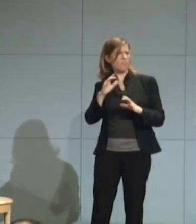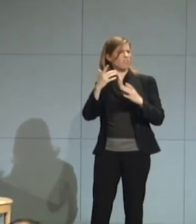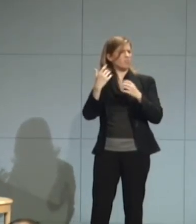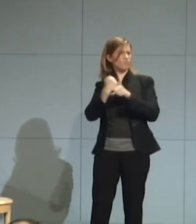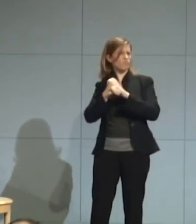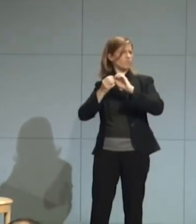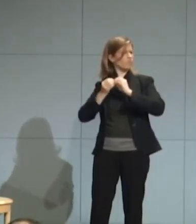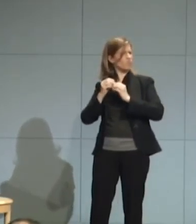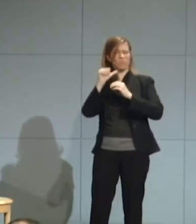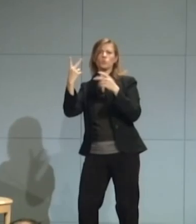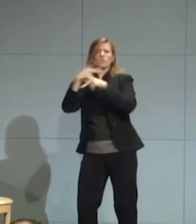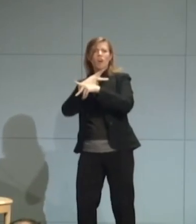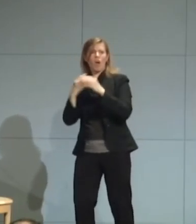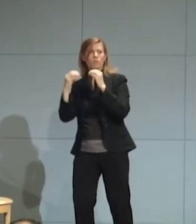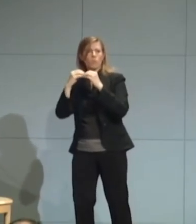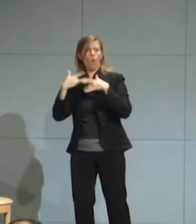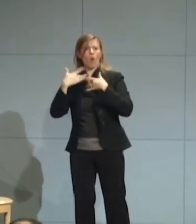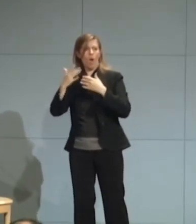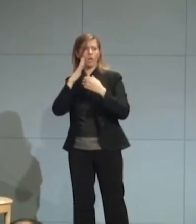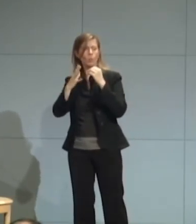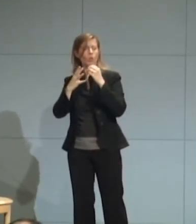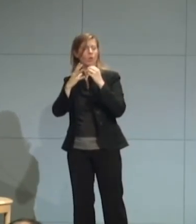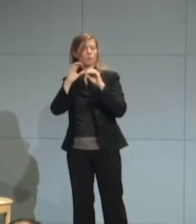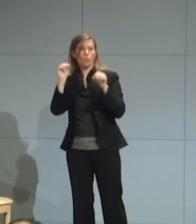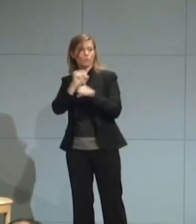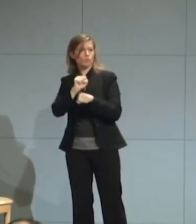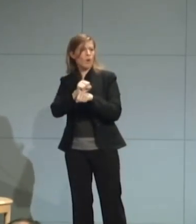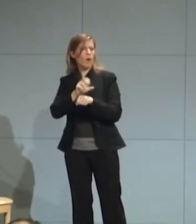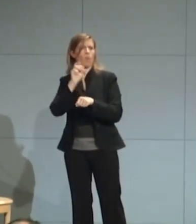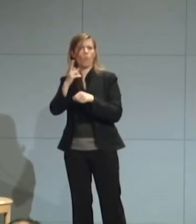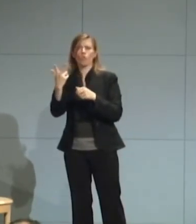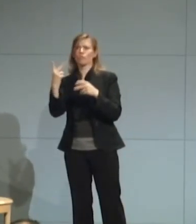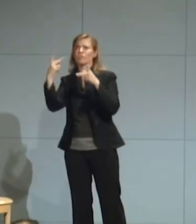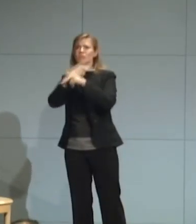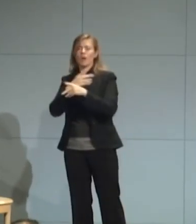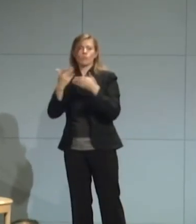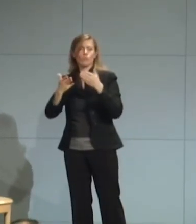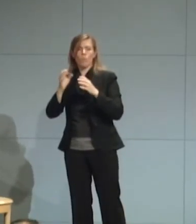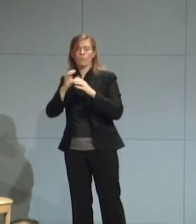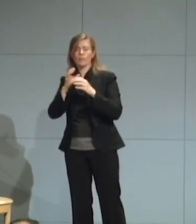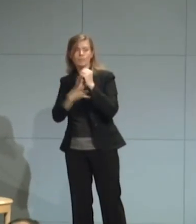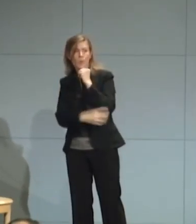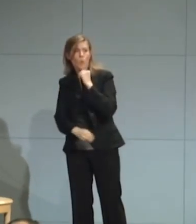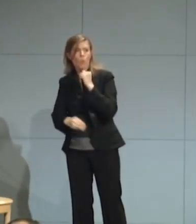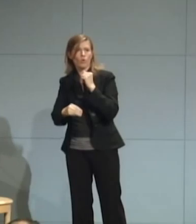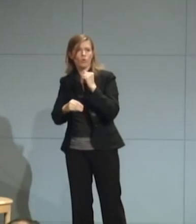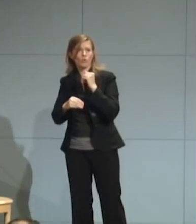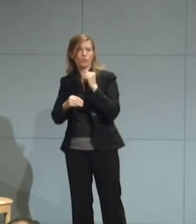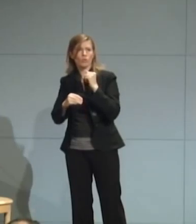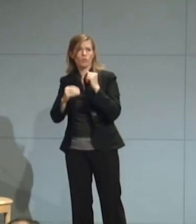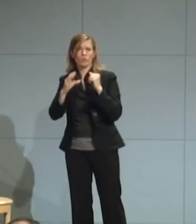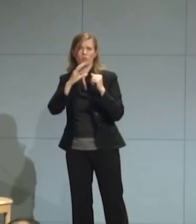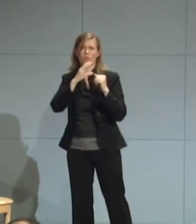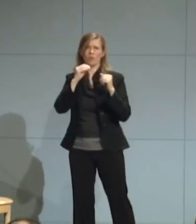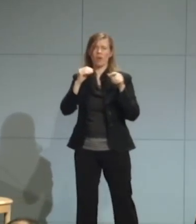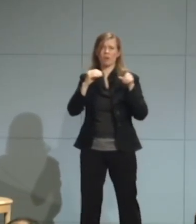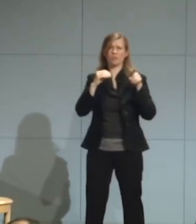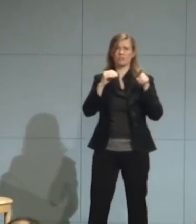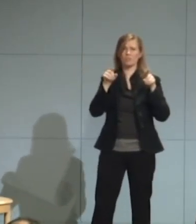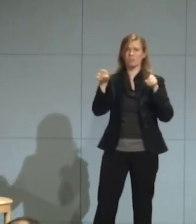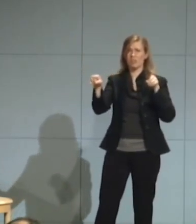be tonight and where the police will not be tonight. And we know who will go to jail tomorrow and who will not go to